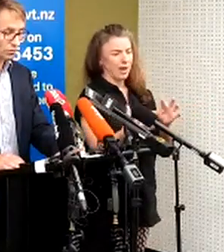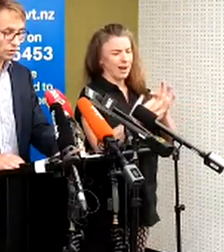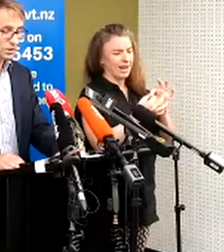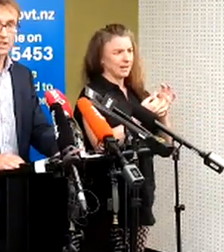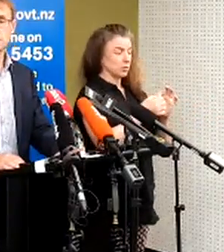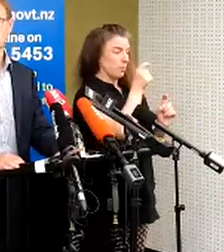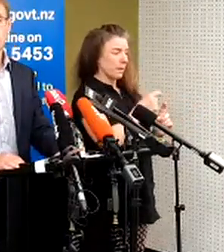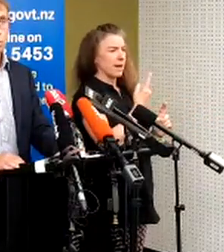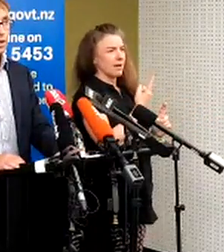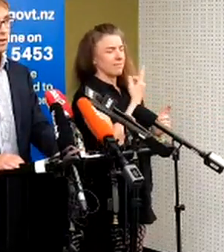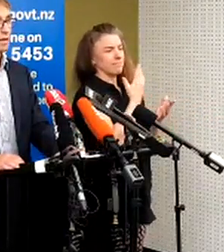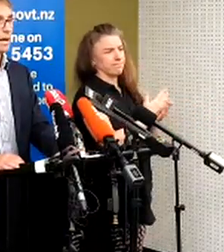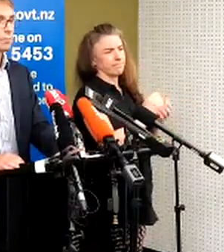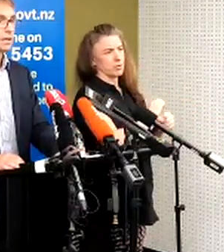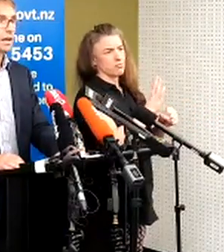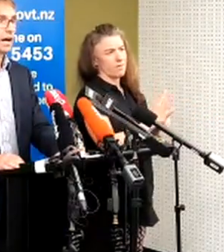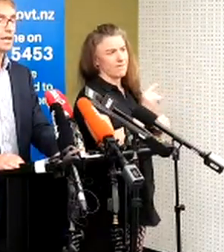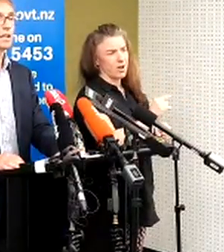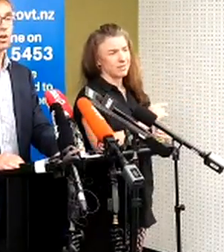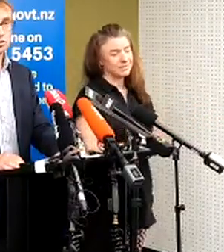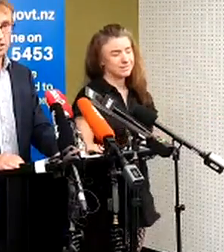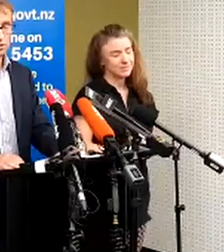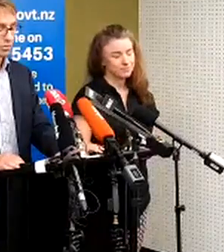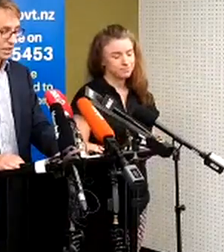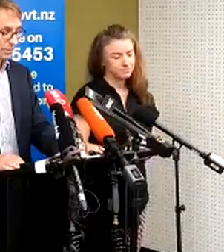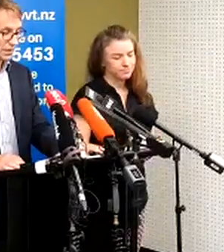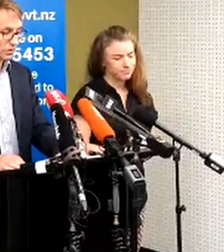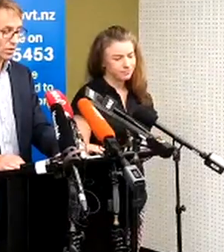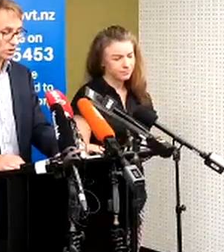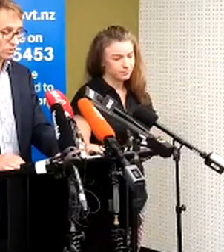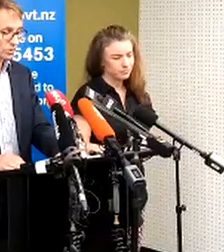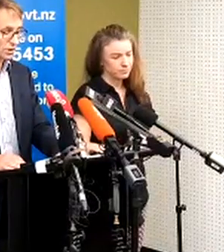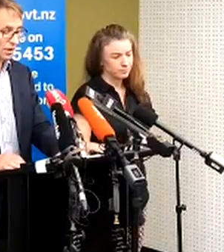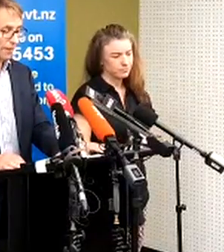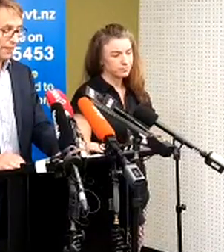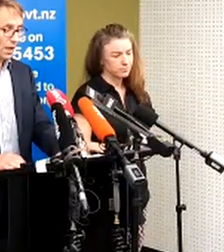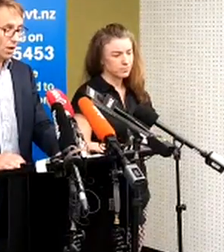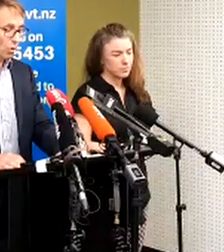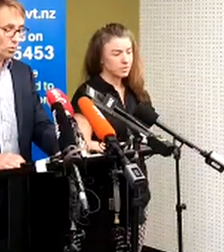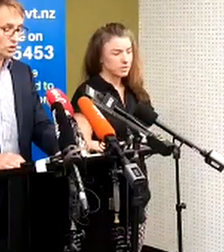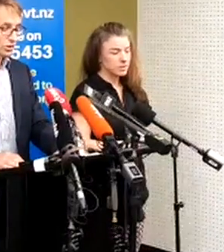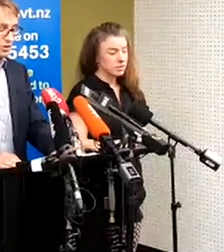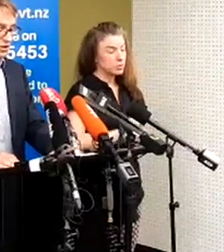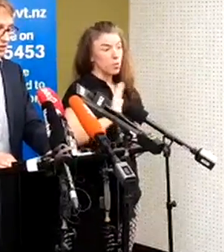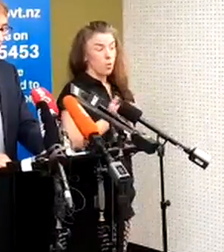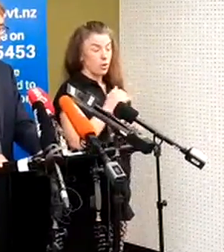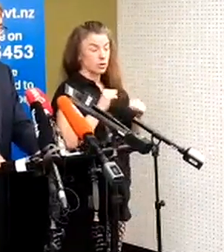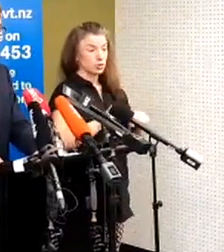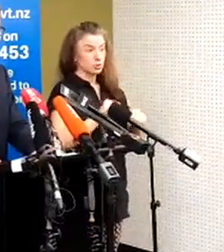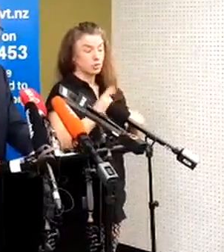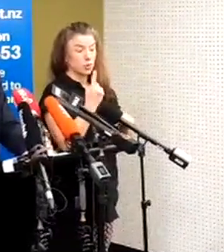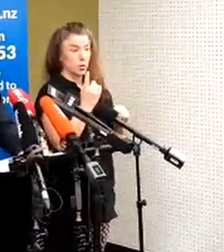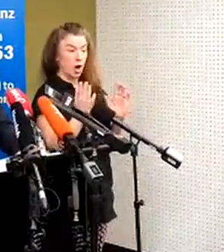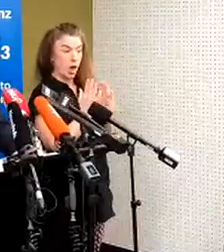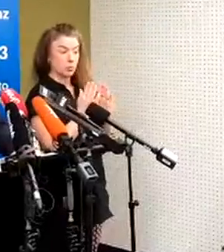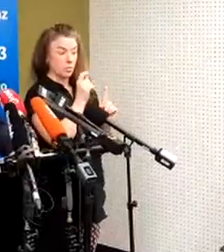to confirmed cases where there may be a contact who has been at those schools. All students identified as